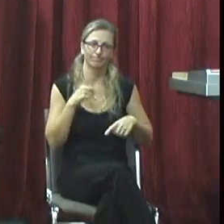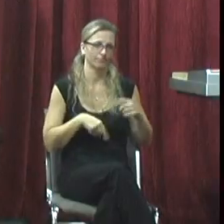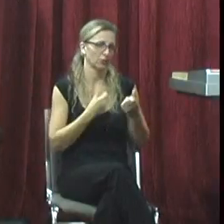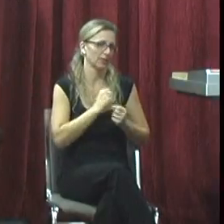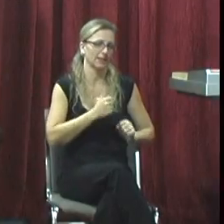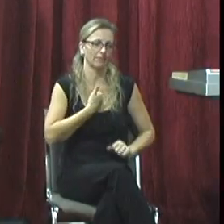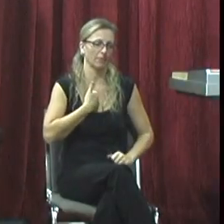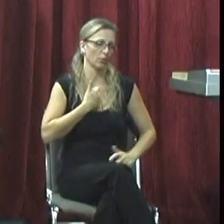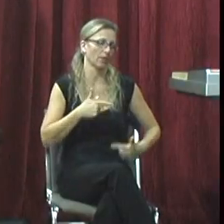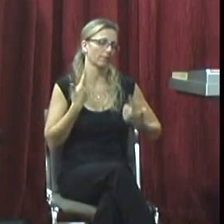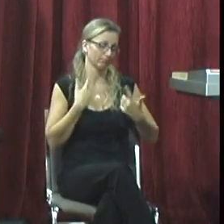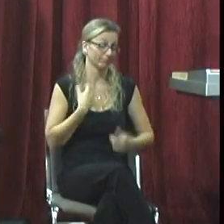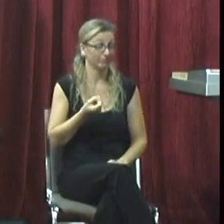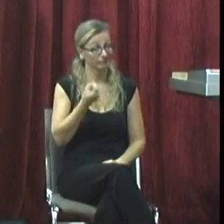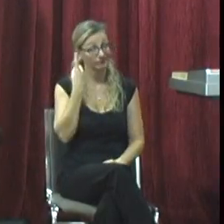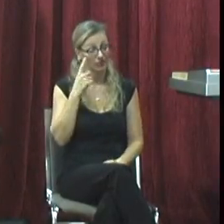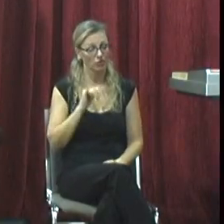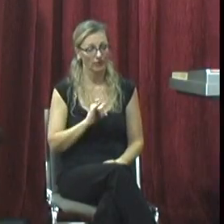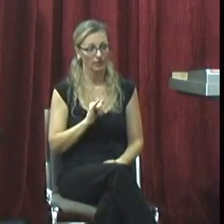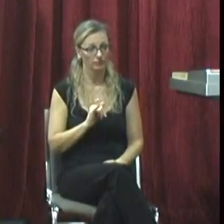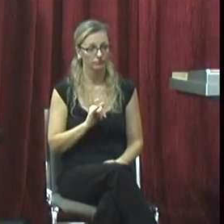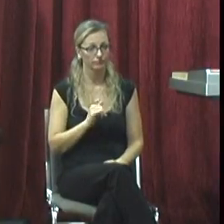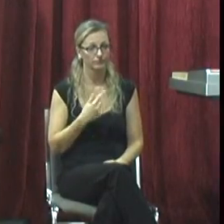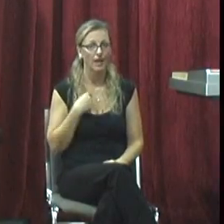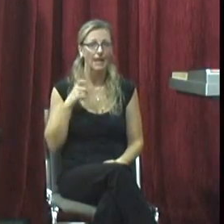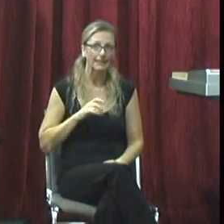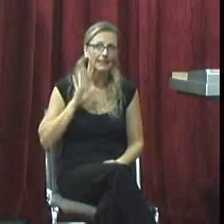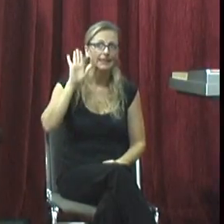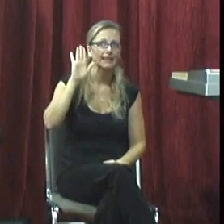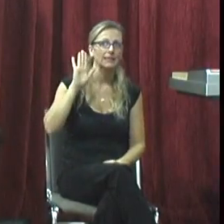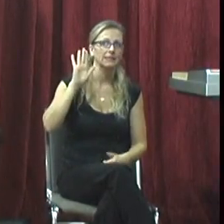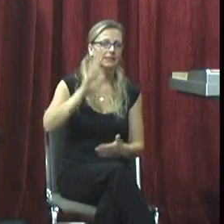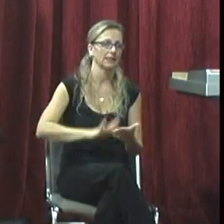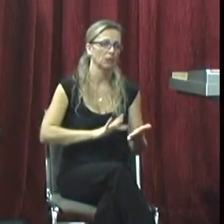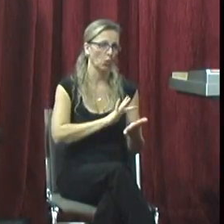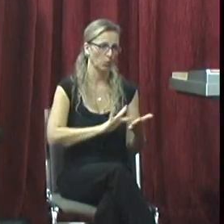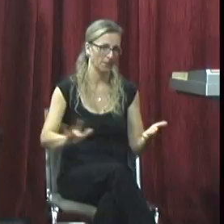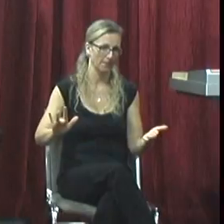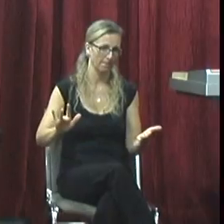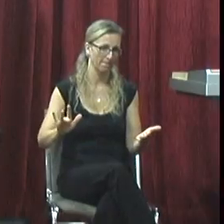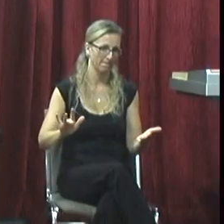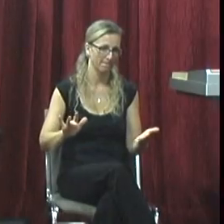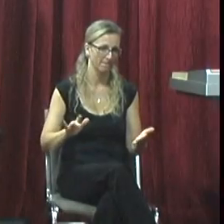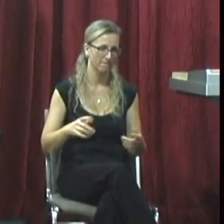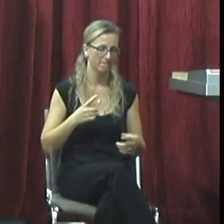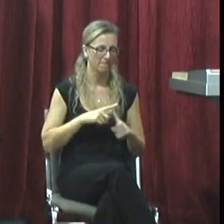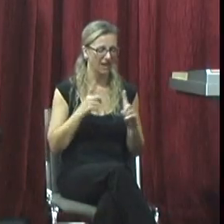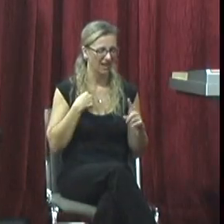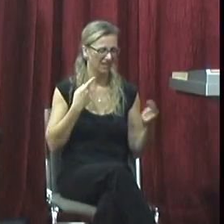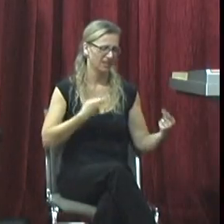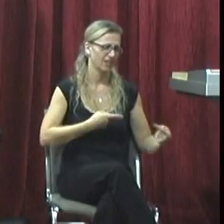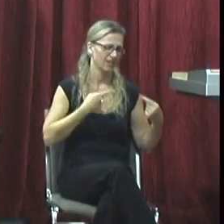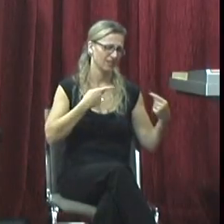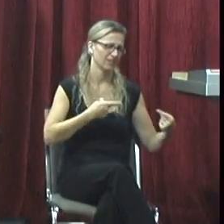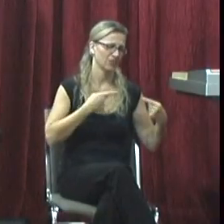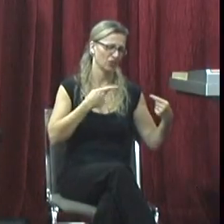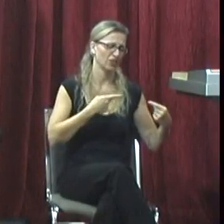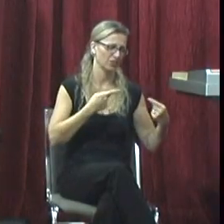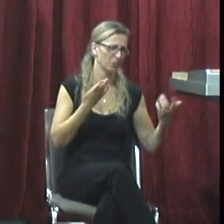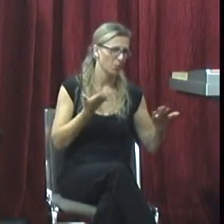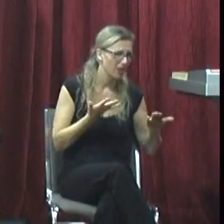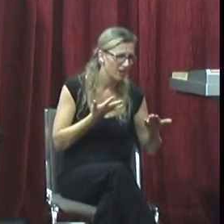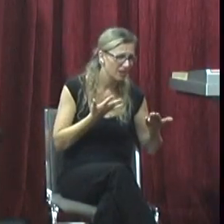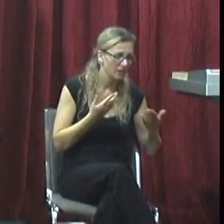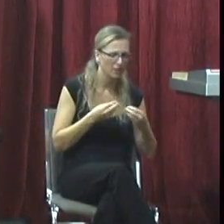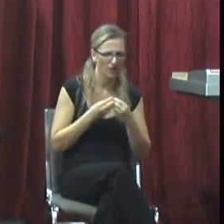your life, you'll lose it. I could see that. I needed him to atone for me. But what I struggled with was that I had to lose my life. I knew what